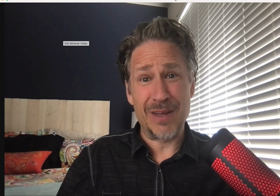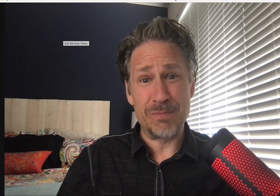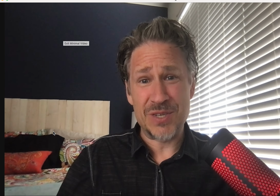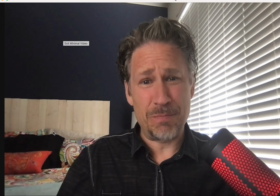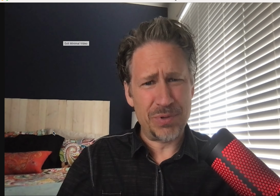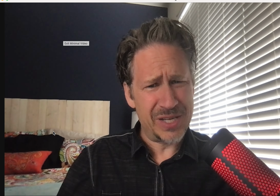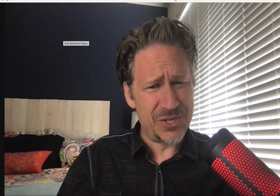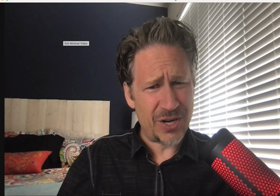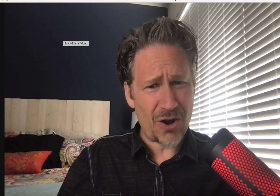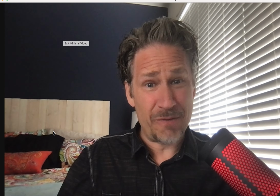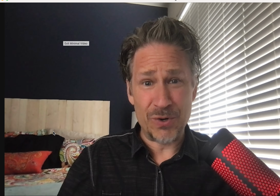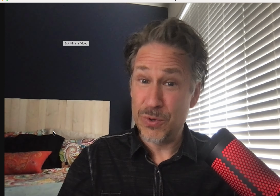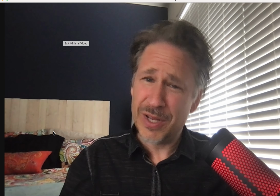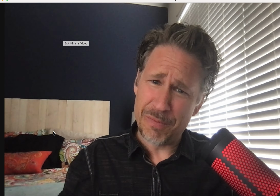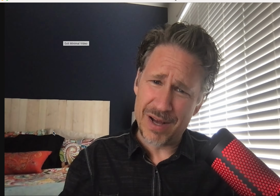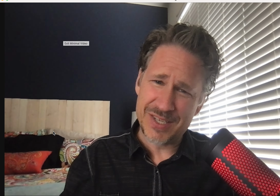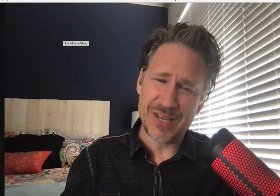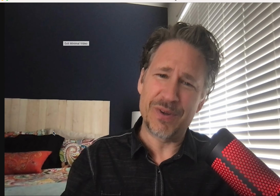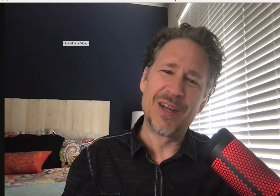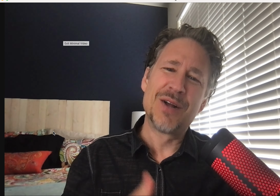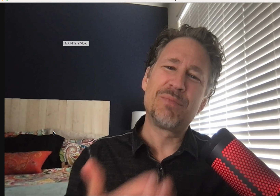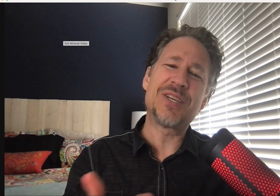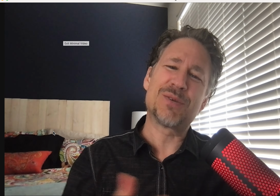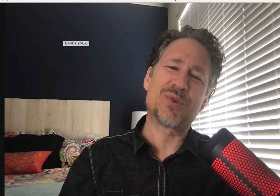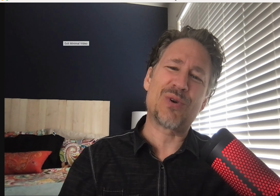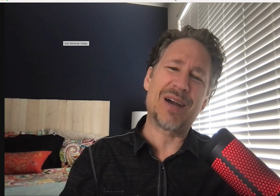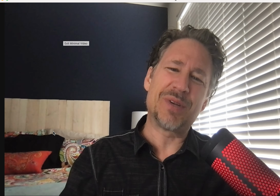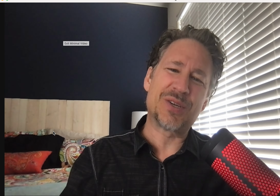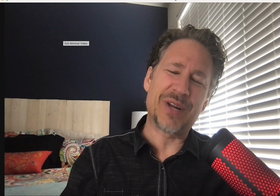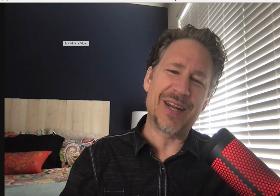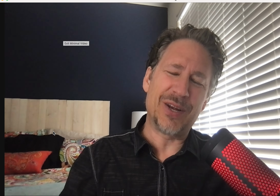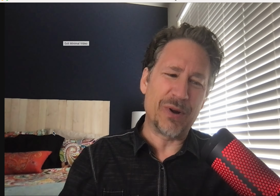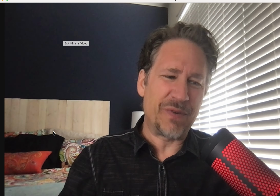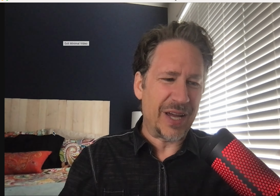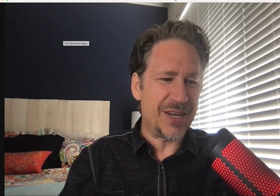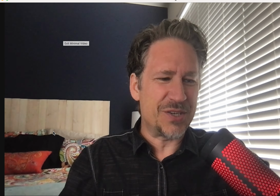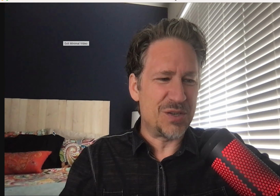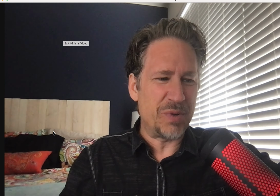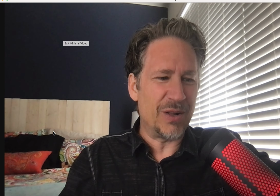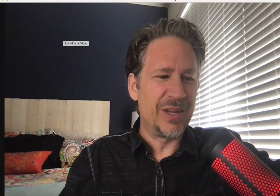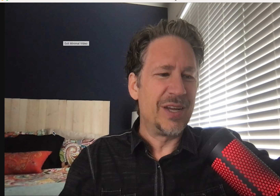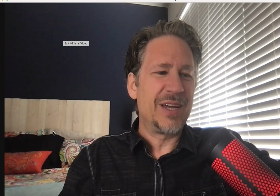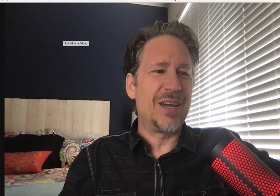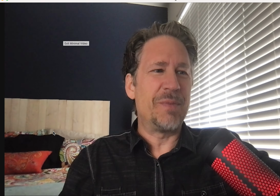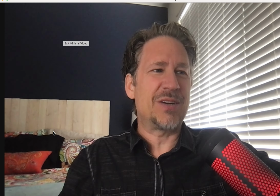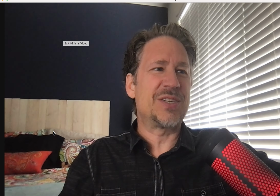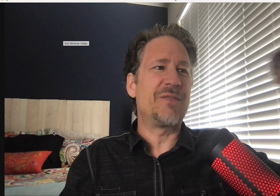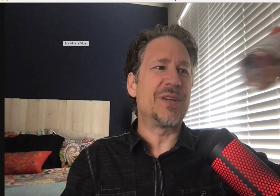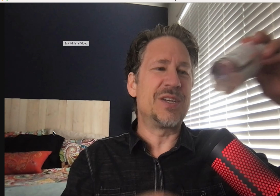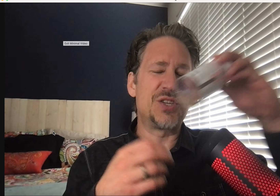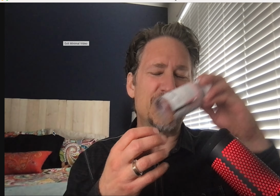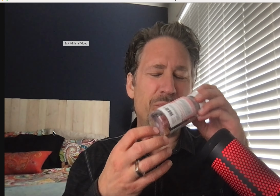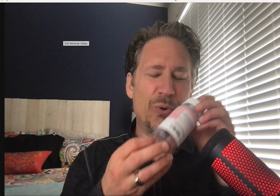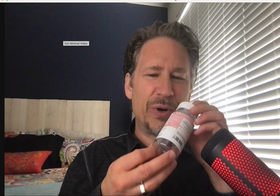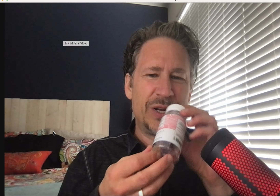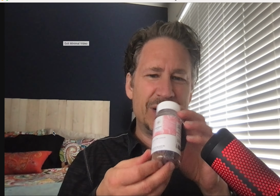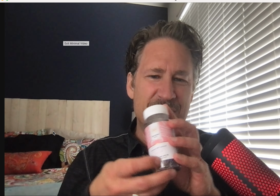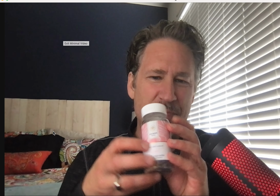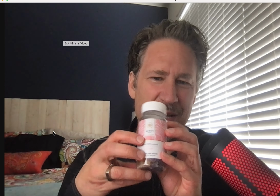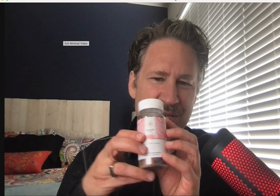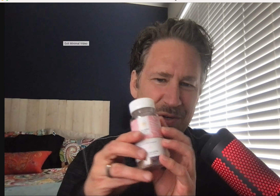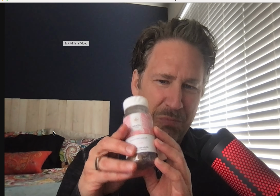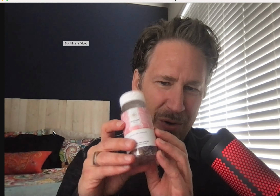a thumbs up. Please share. If you're new to Kimok7, please subscribe and turn on that notifications bell. Kimok7 is supported